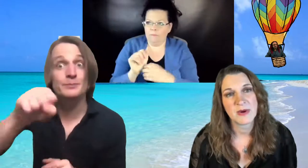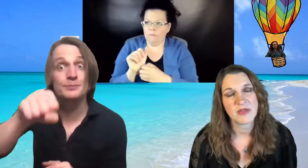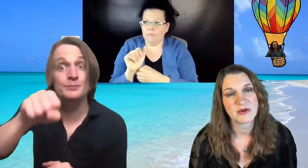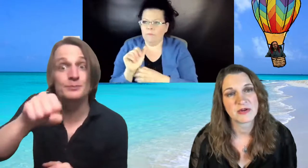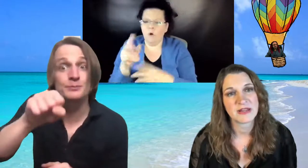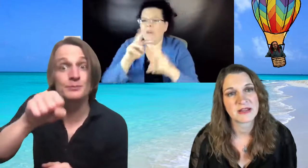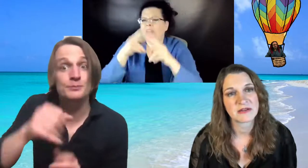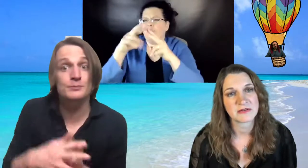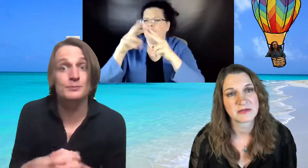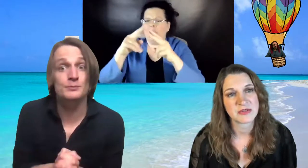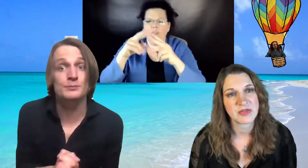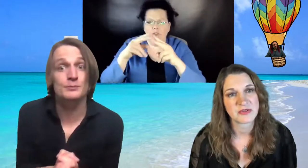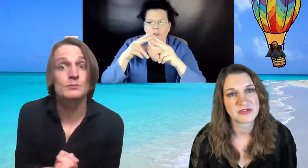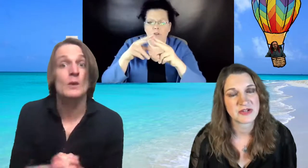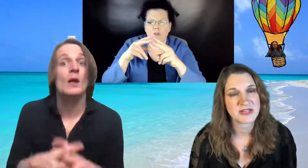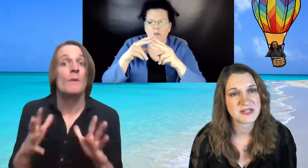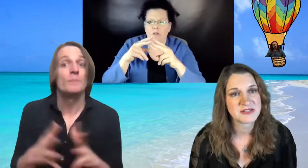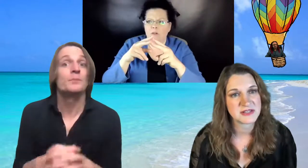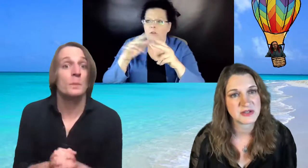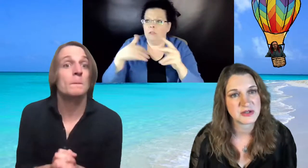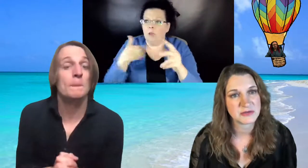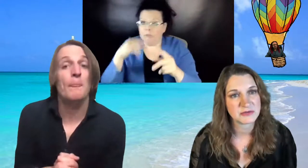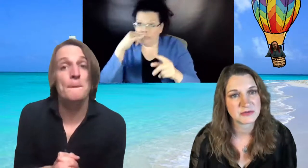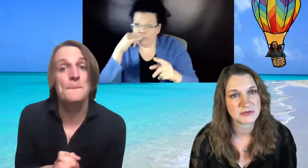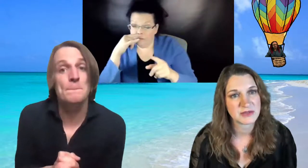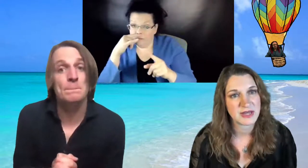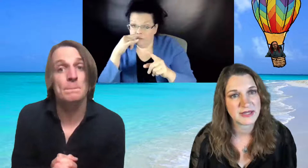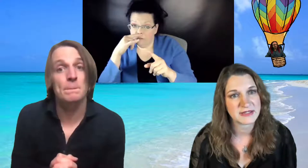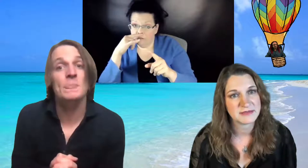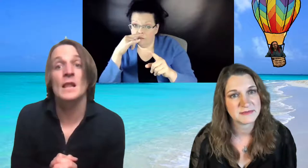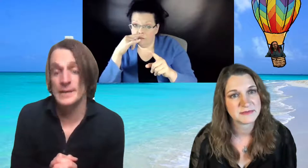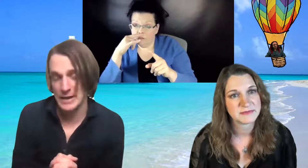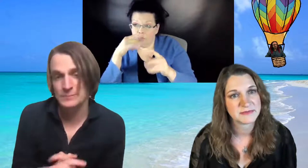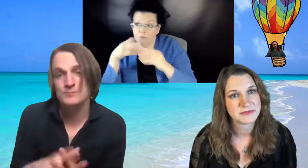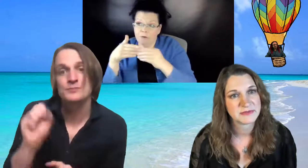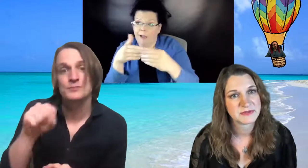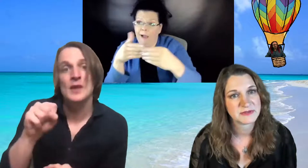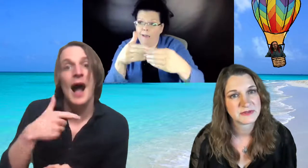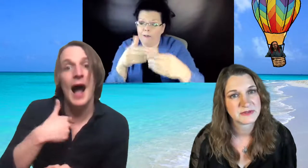Either way, whether like that there's young kids that you guide.